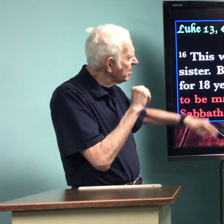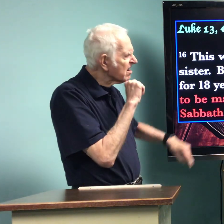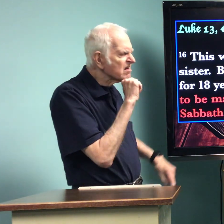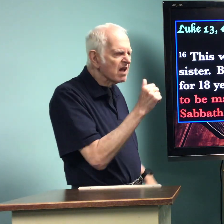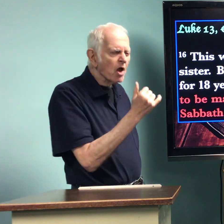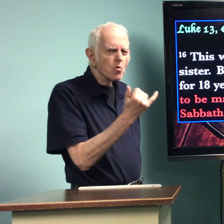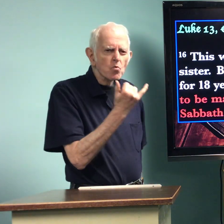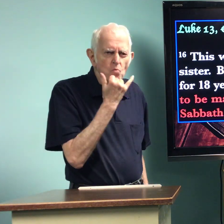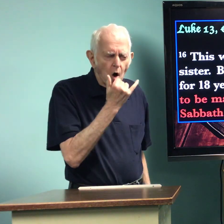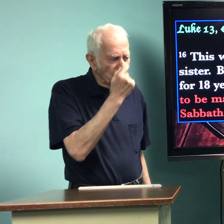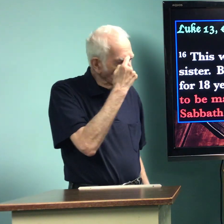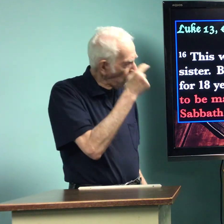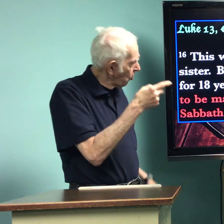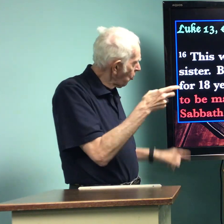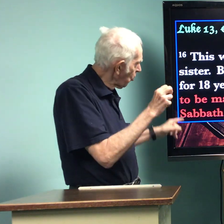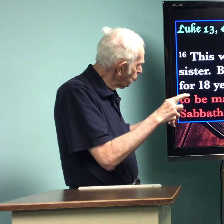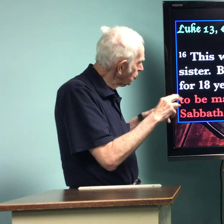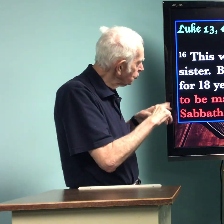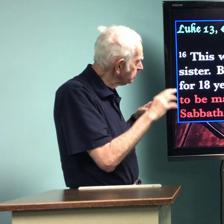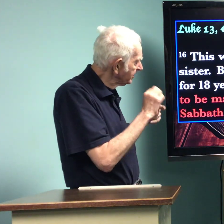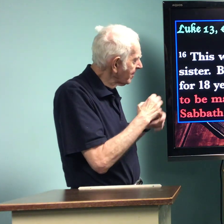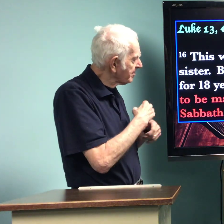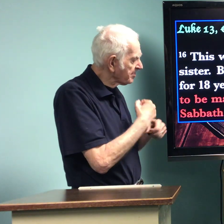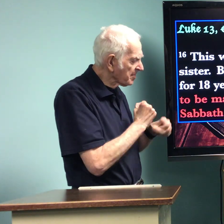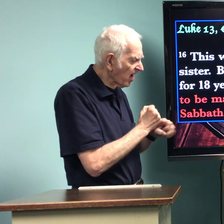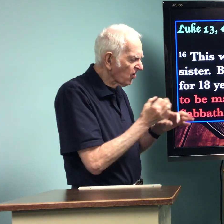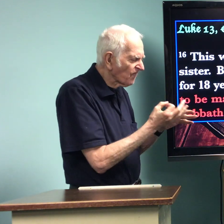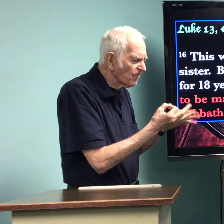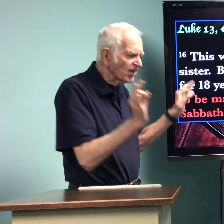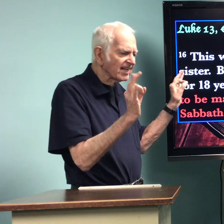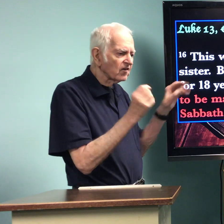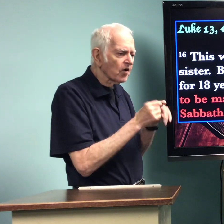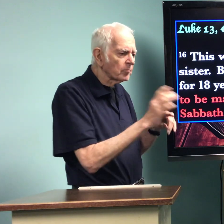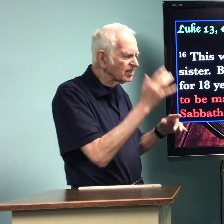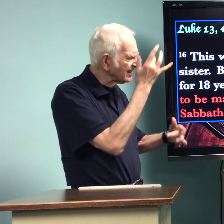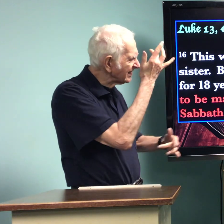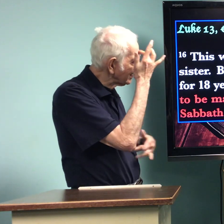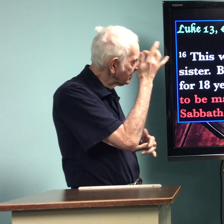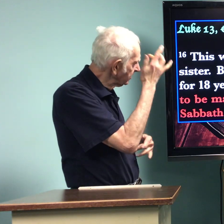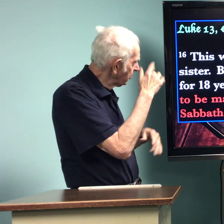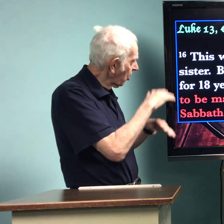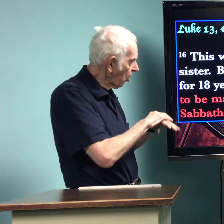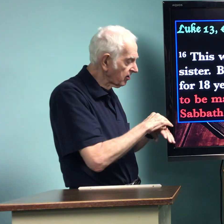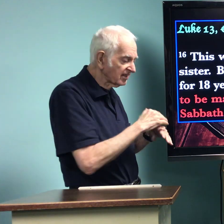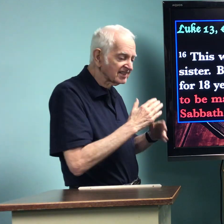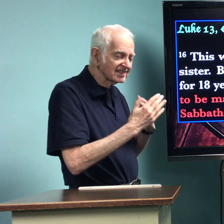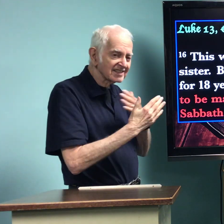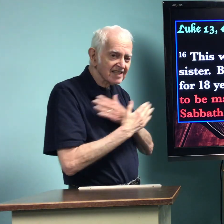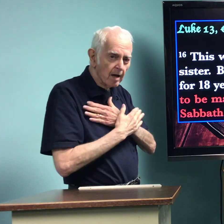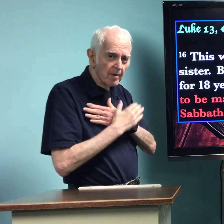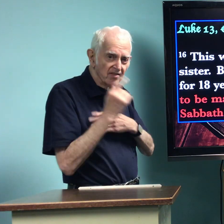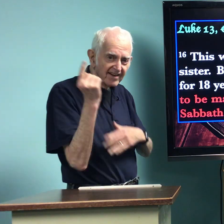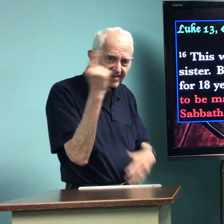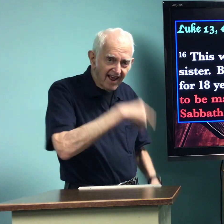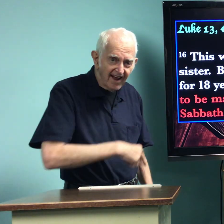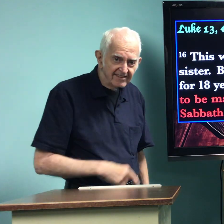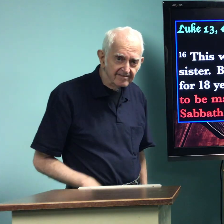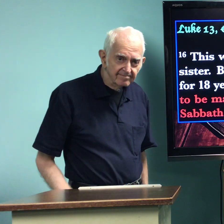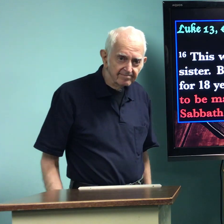Surely it's not wrong for her to be made free from her sickness on the Sabbath day.